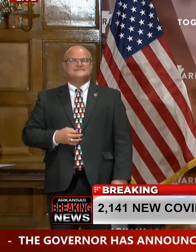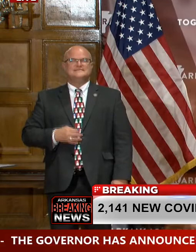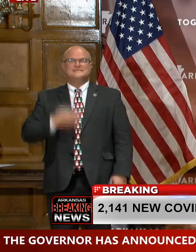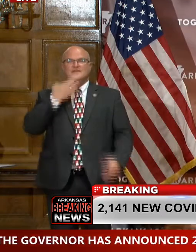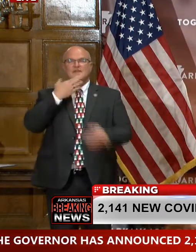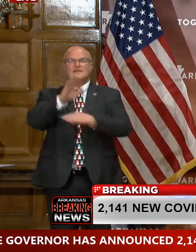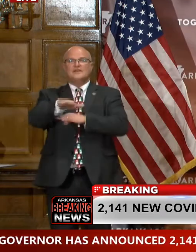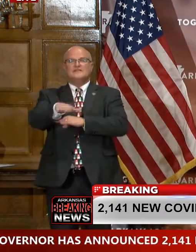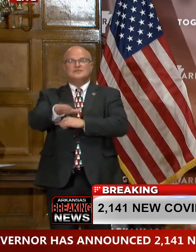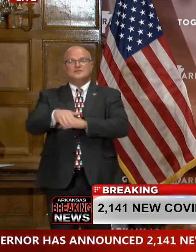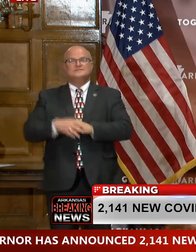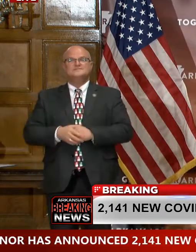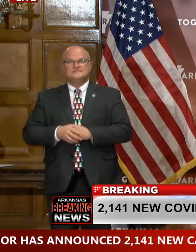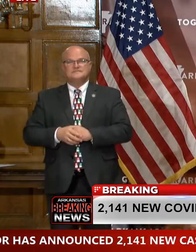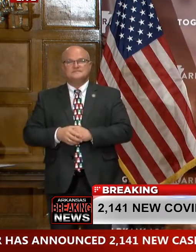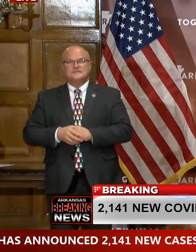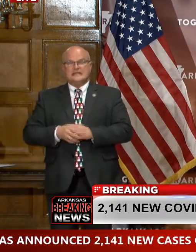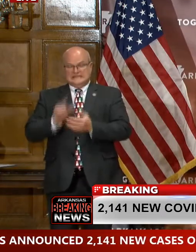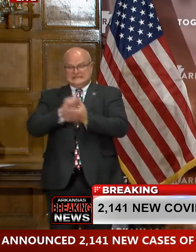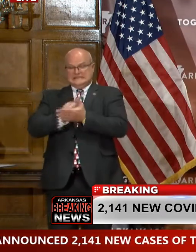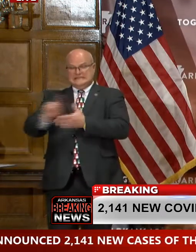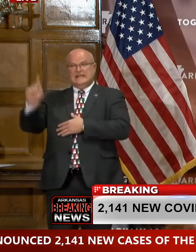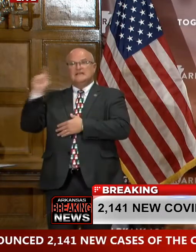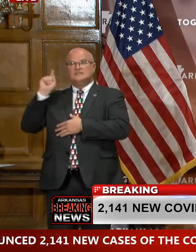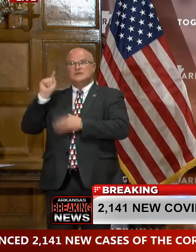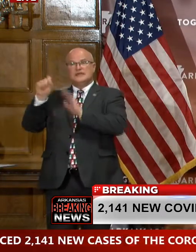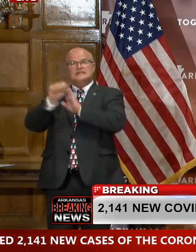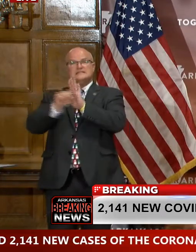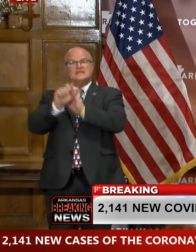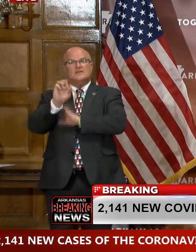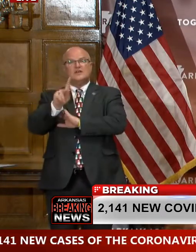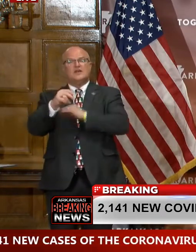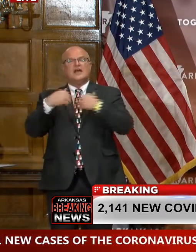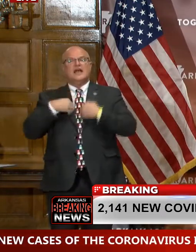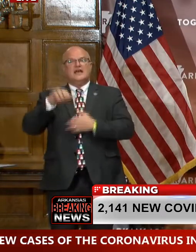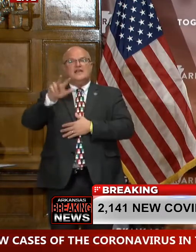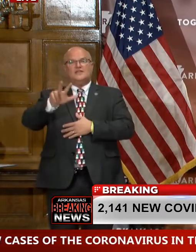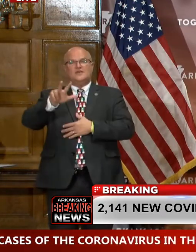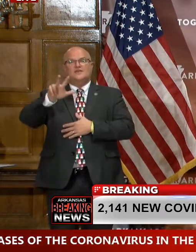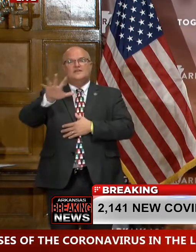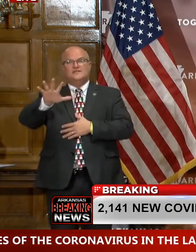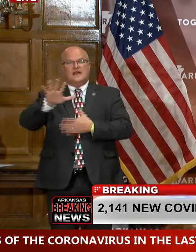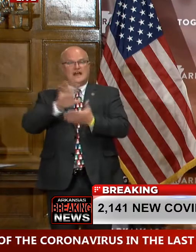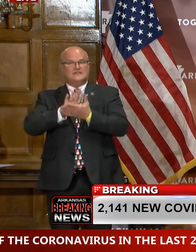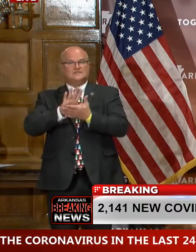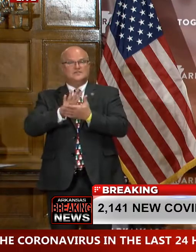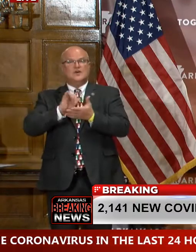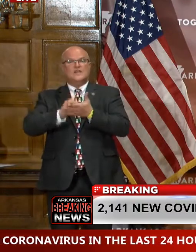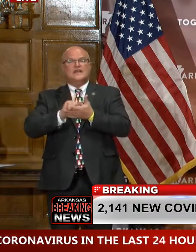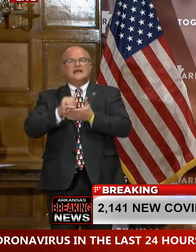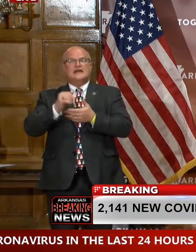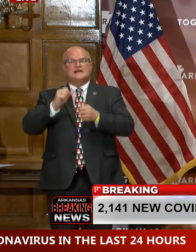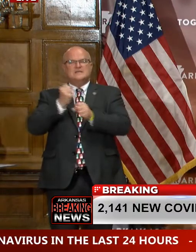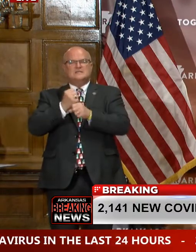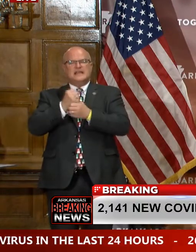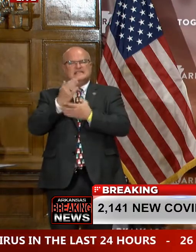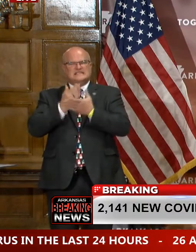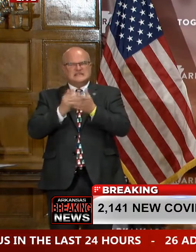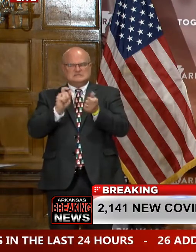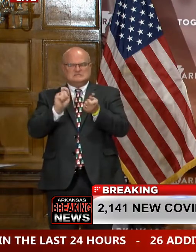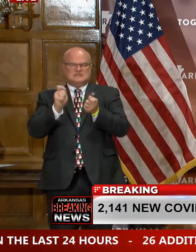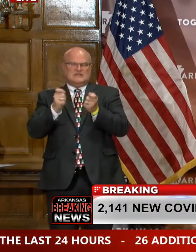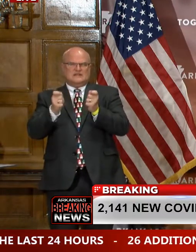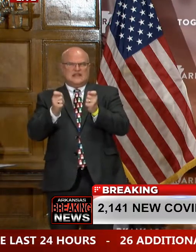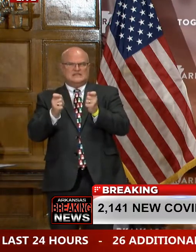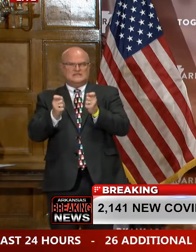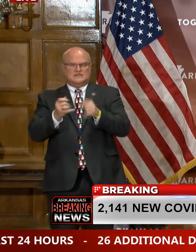Good afternoon. Last week in the state of Arkansas, we had 35 schools that made some type of modifications of